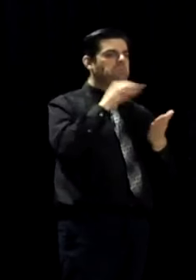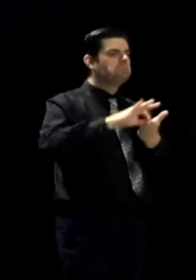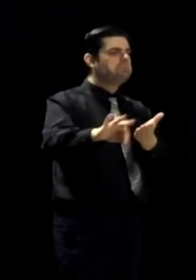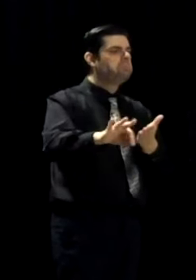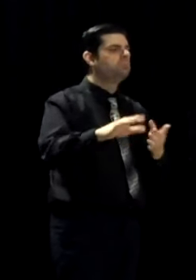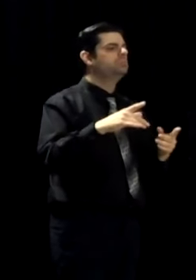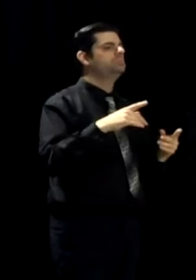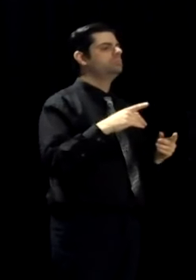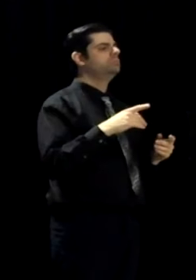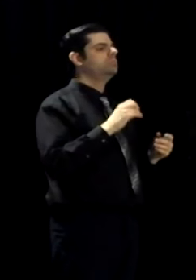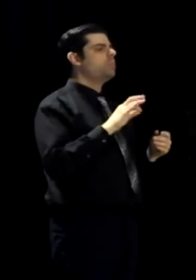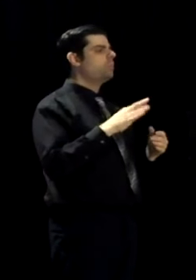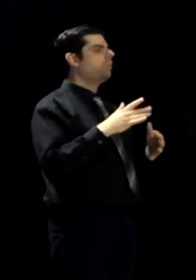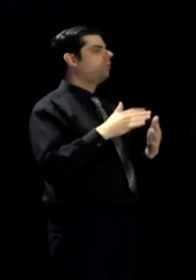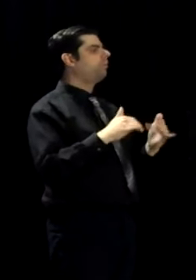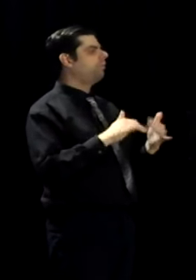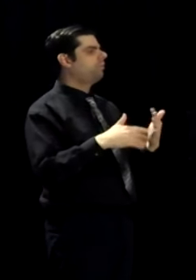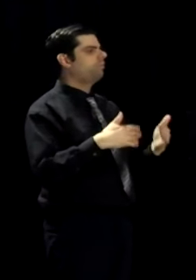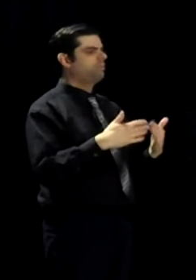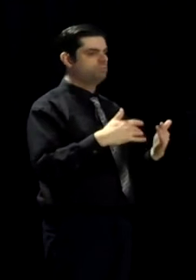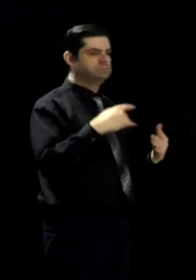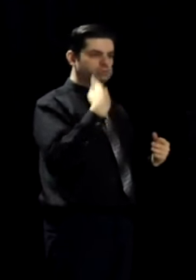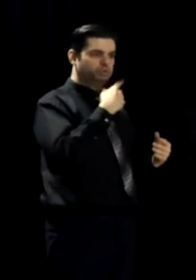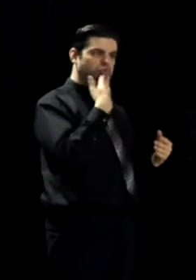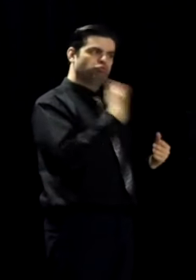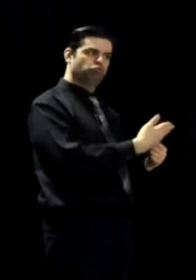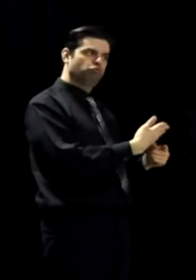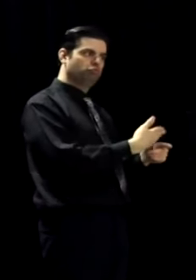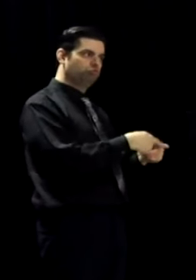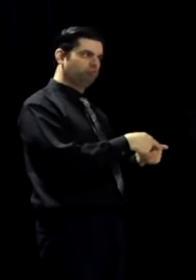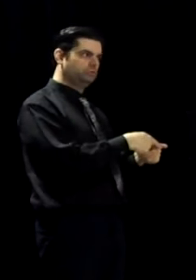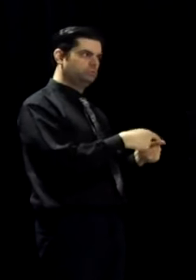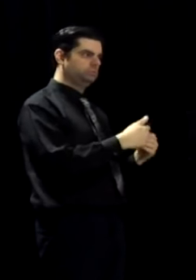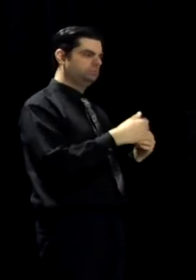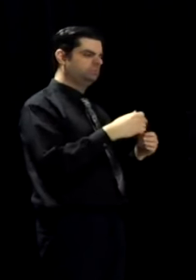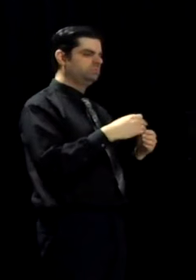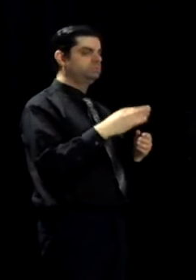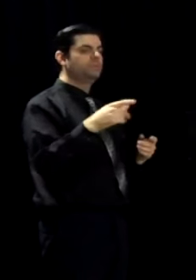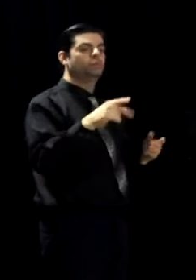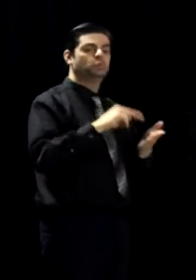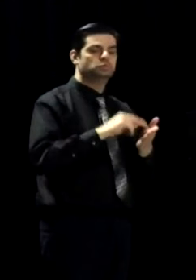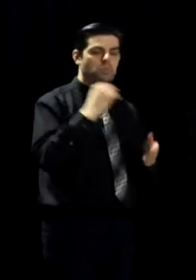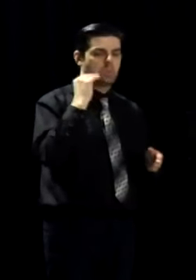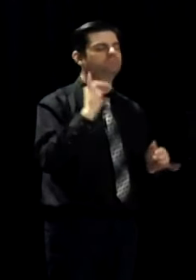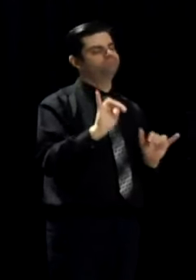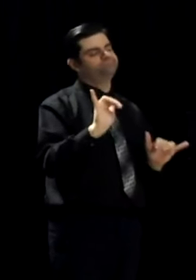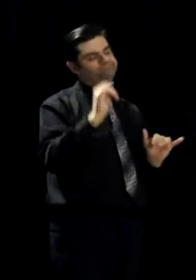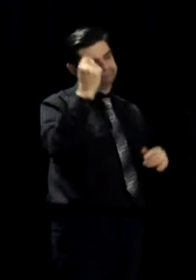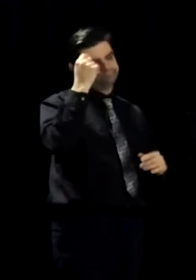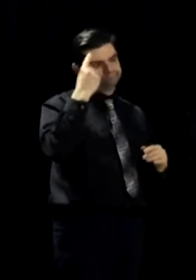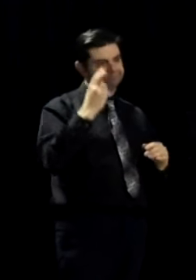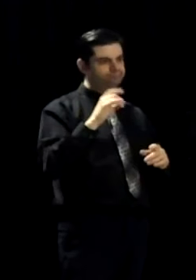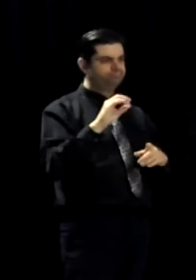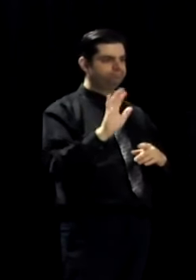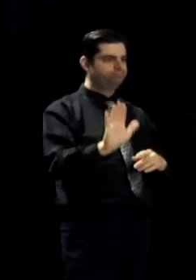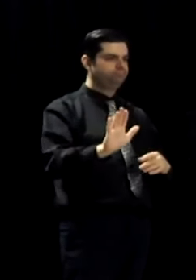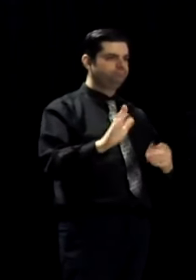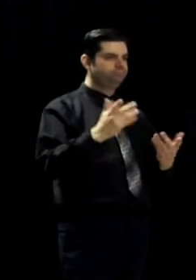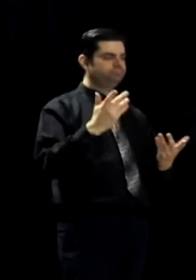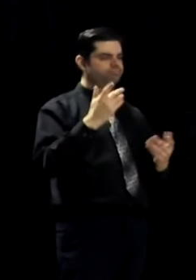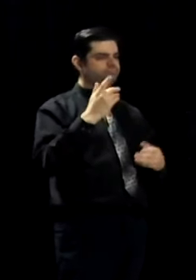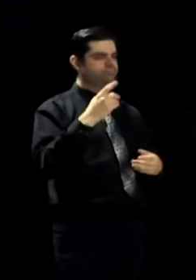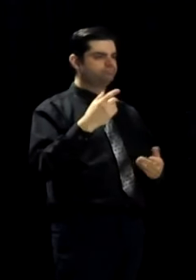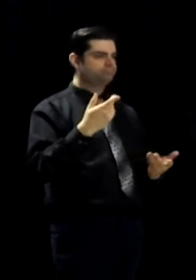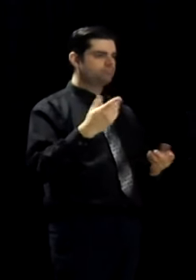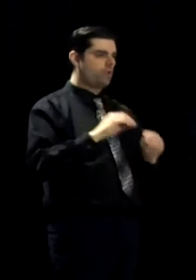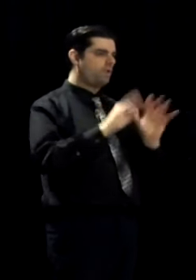cases recently. So where do you, on a restart, where do you go? I mean, we're implementing what the governor's